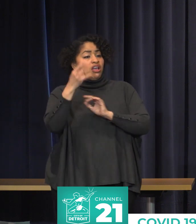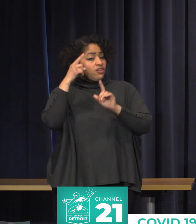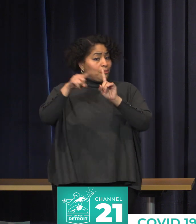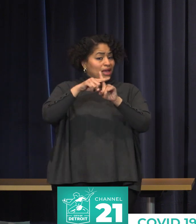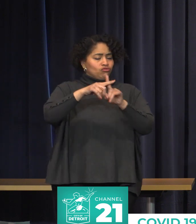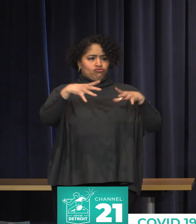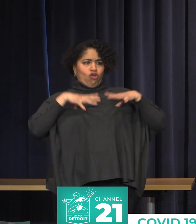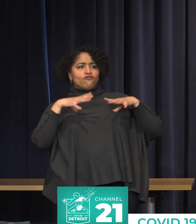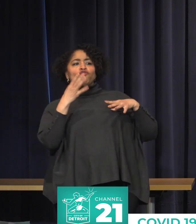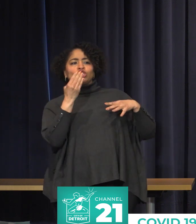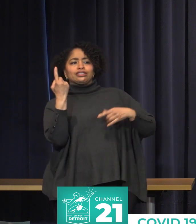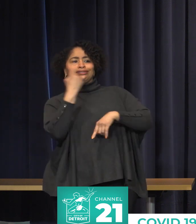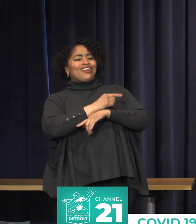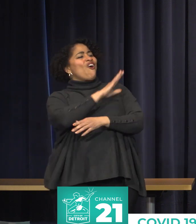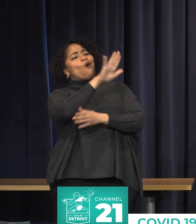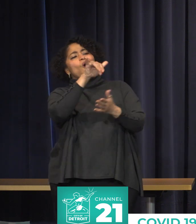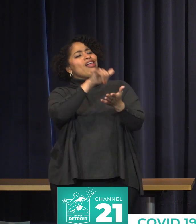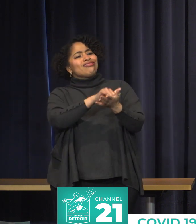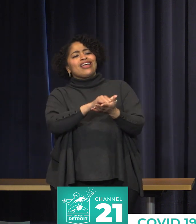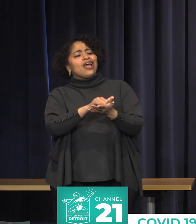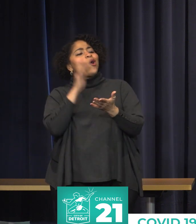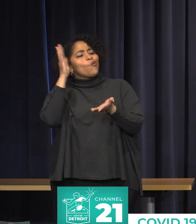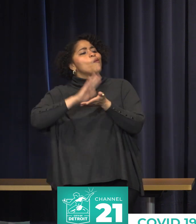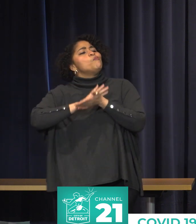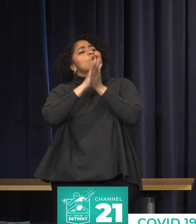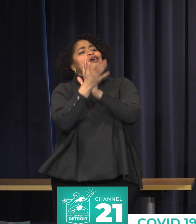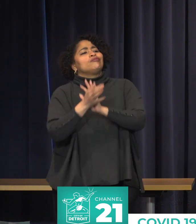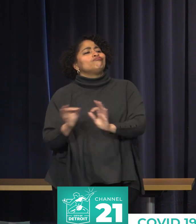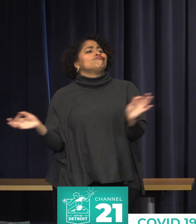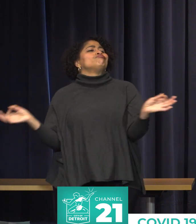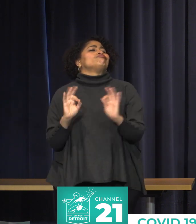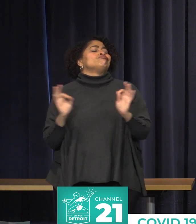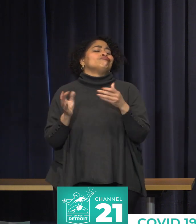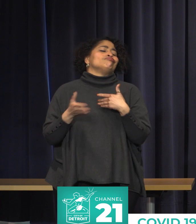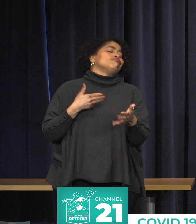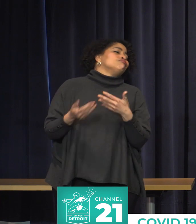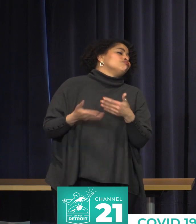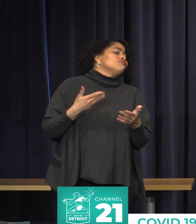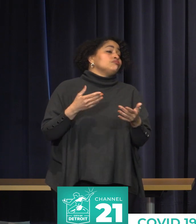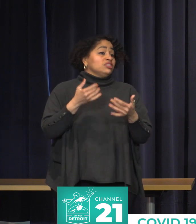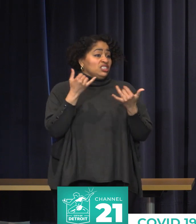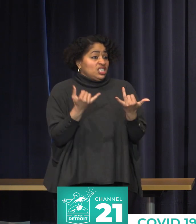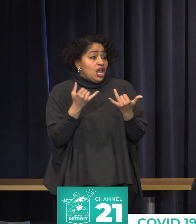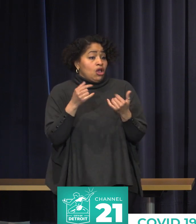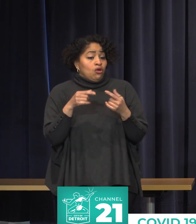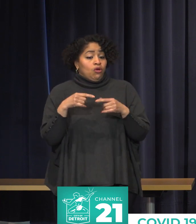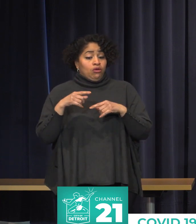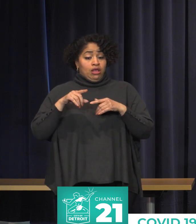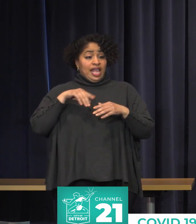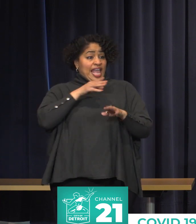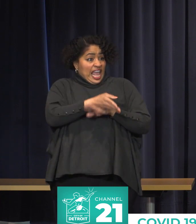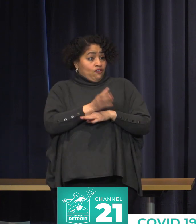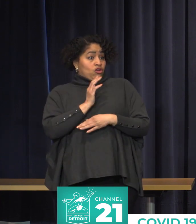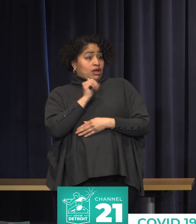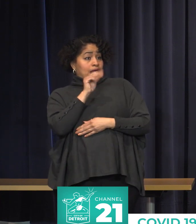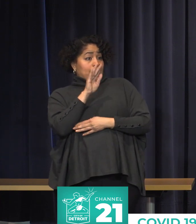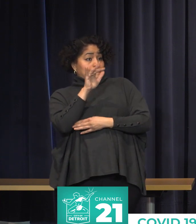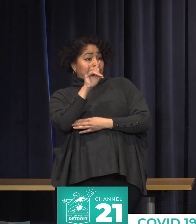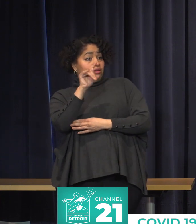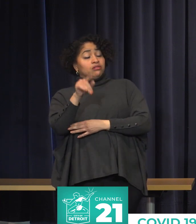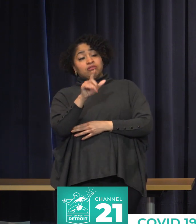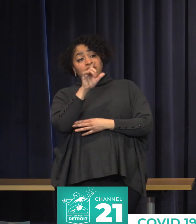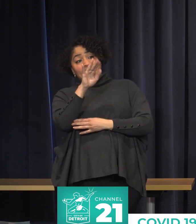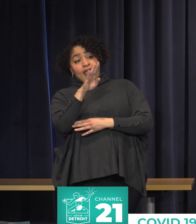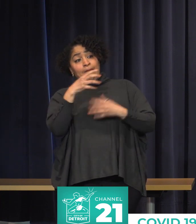for 14 days. All of that is about to become irrelevant when the Abbott lab machines get here, and we can tell